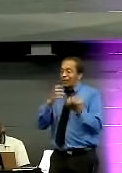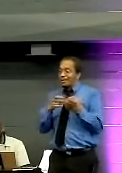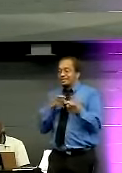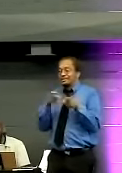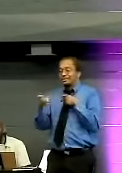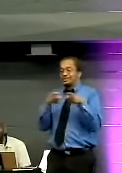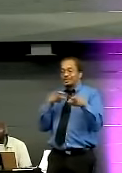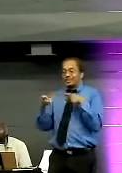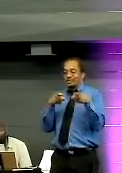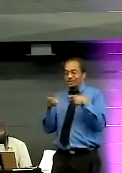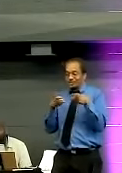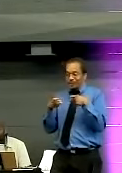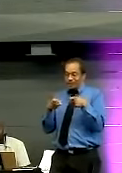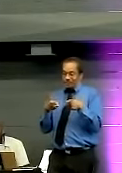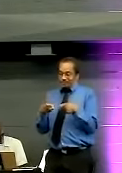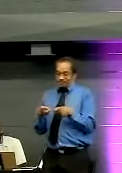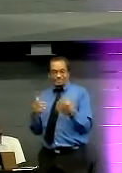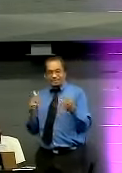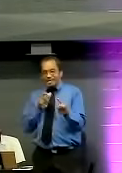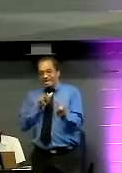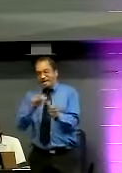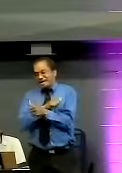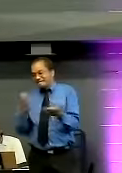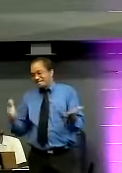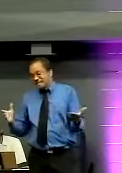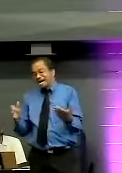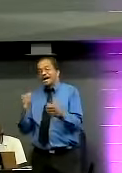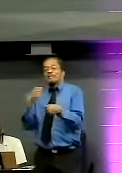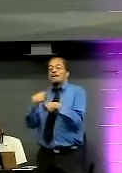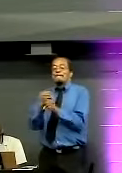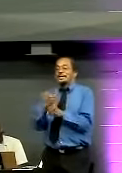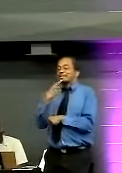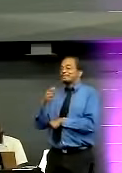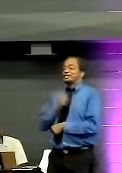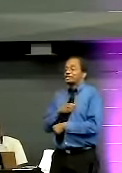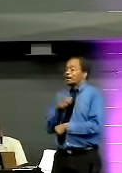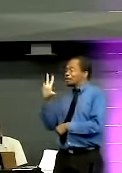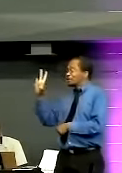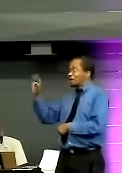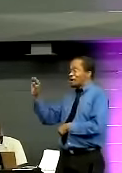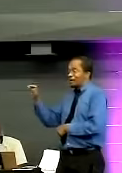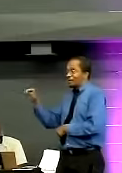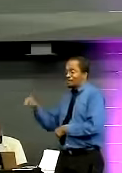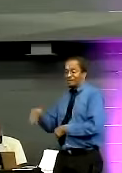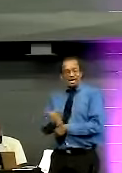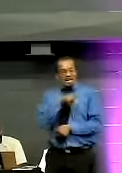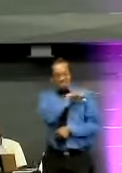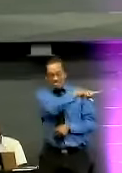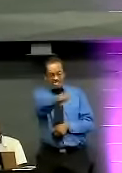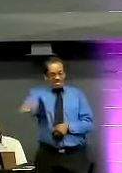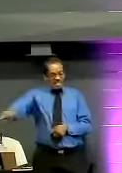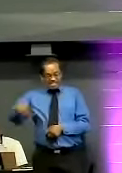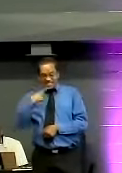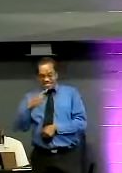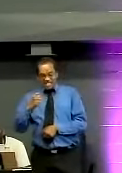control over the outcome. I'm going to make them apologize. No, you not. Walker, if they ain't apologized in the